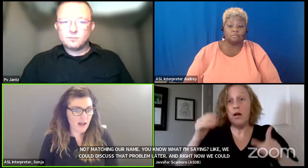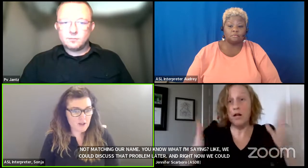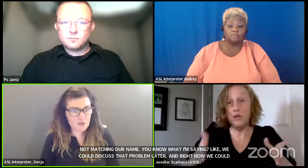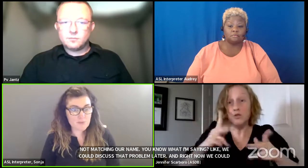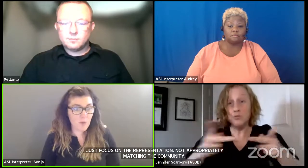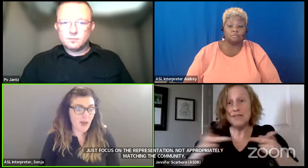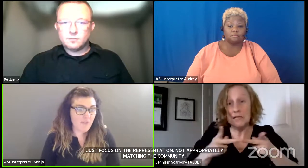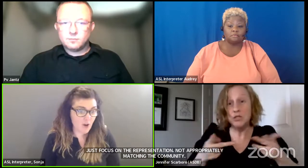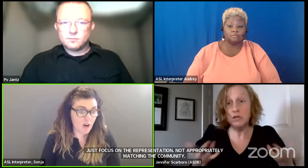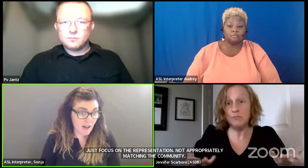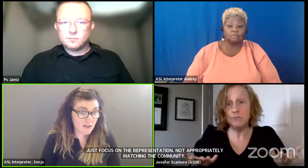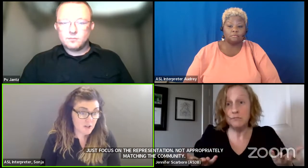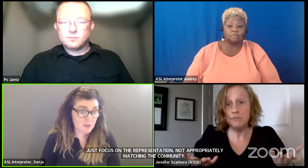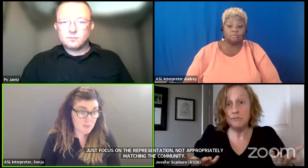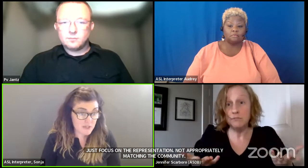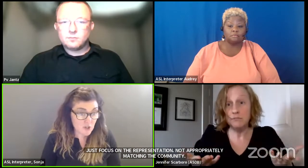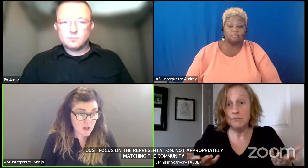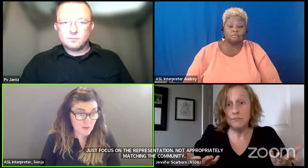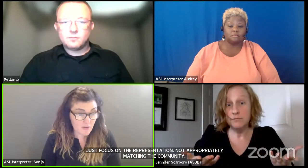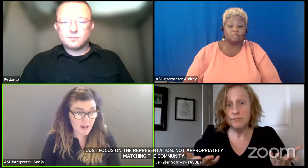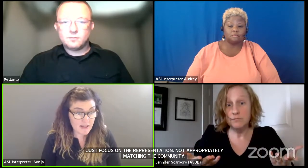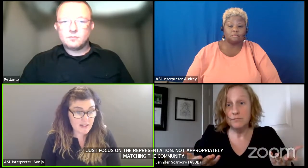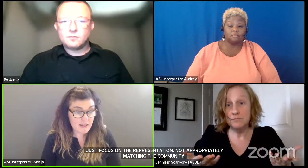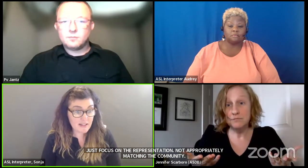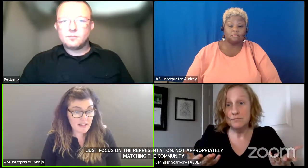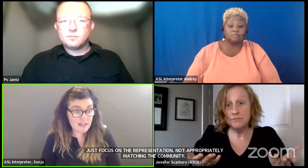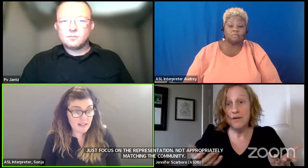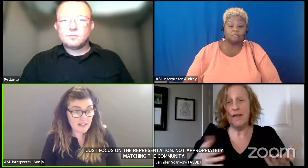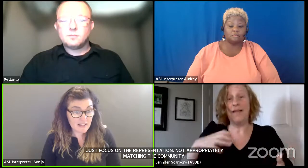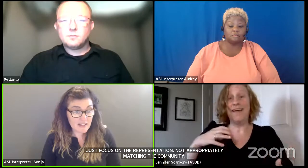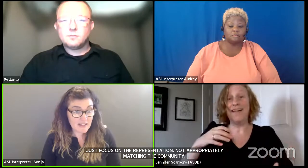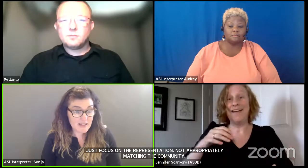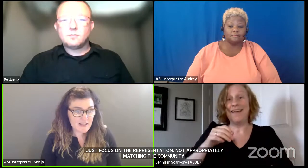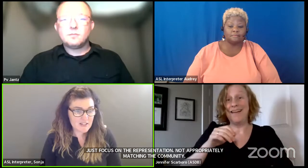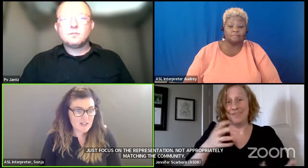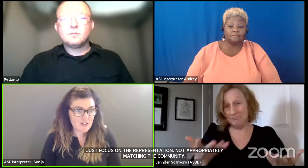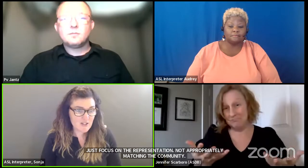for audiologists, but we have an audiologist position, right?